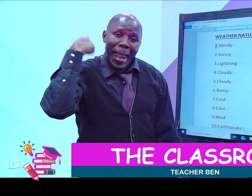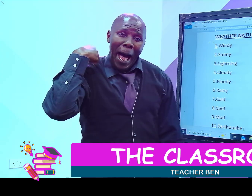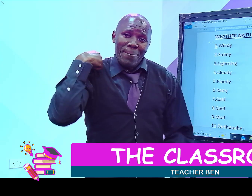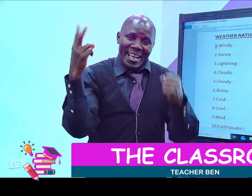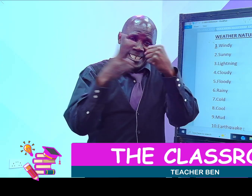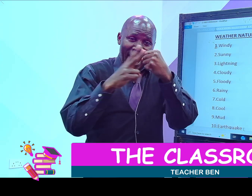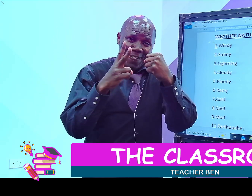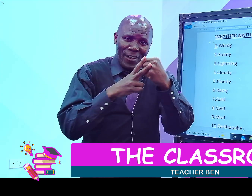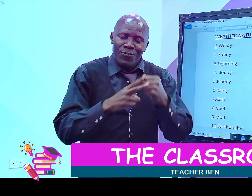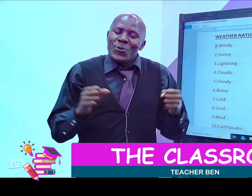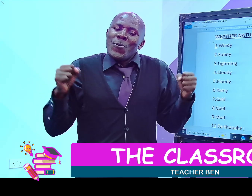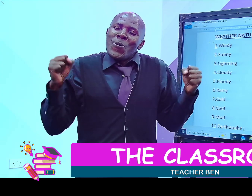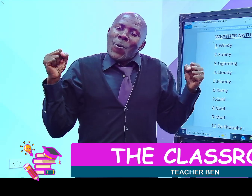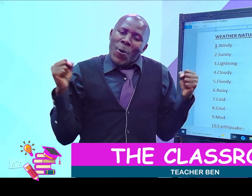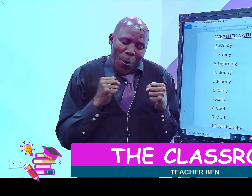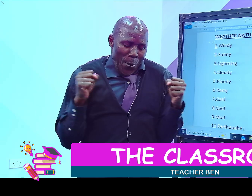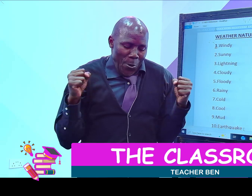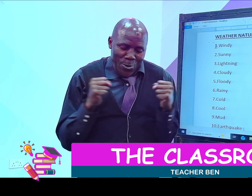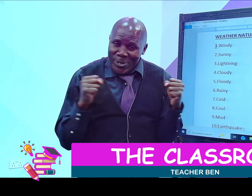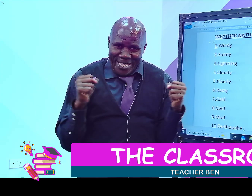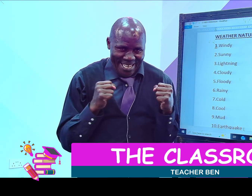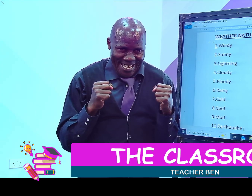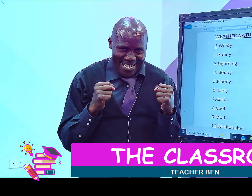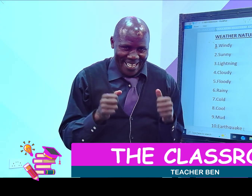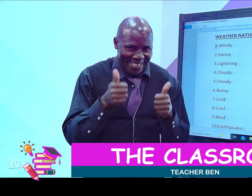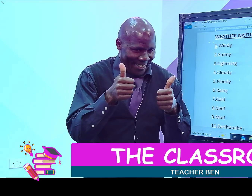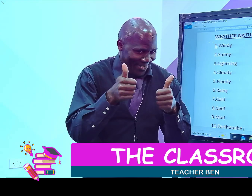Number 7, cold.